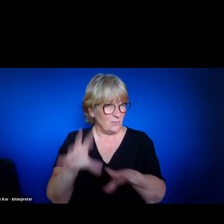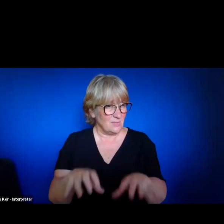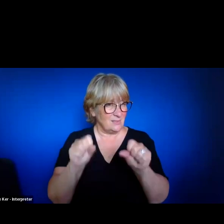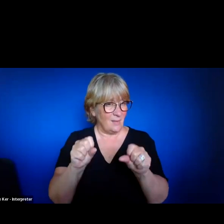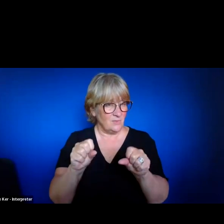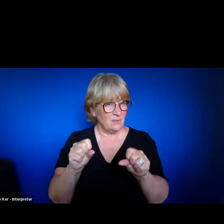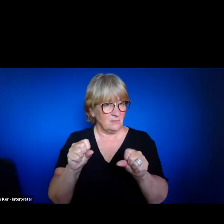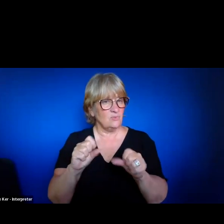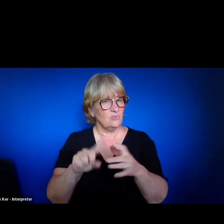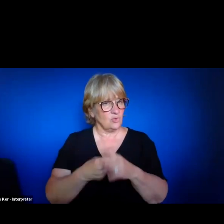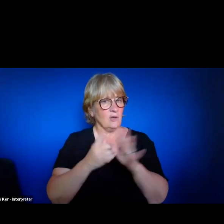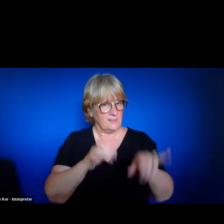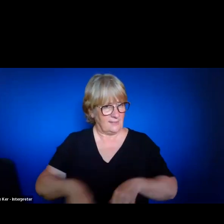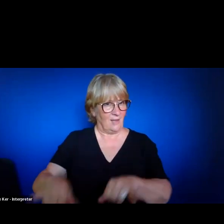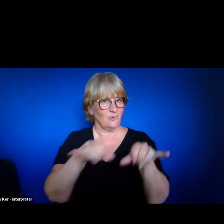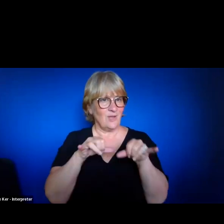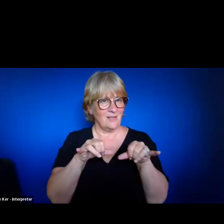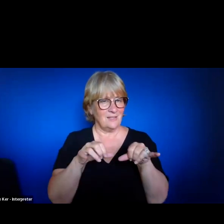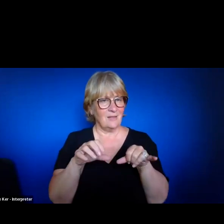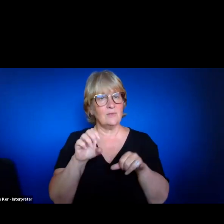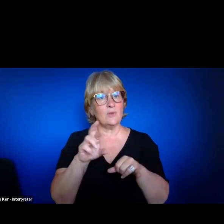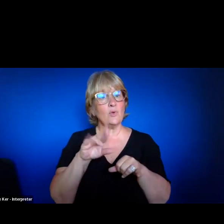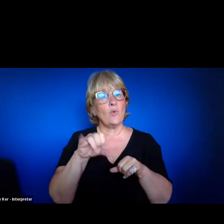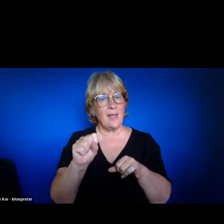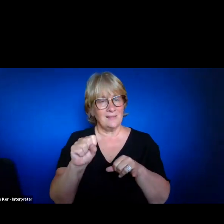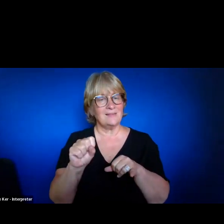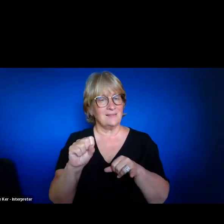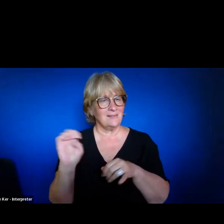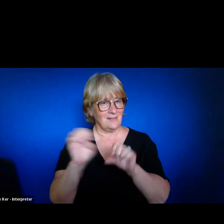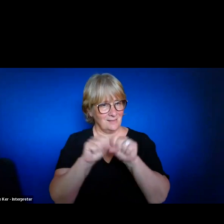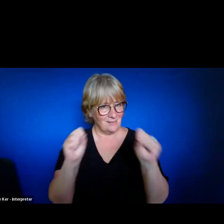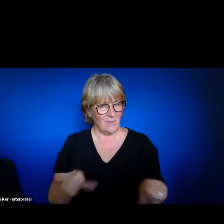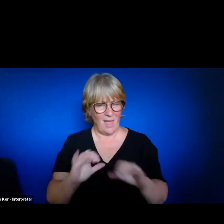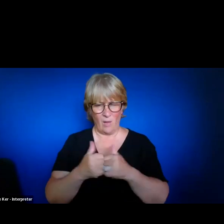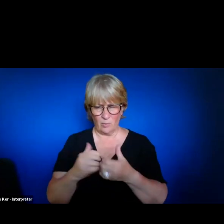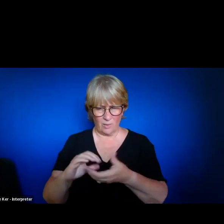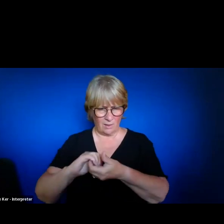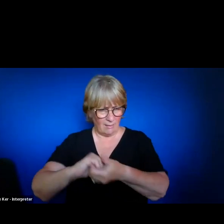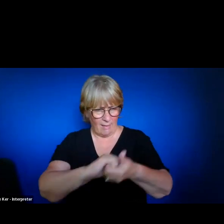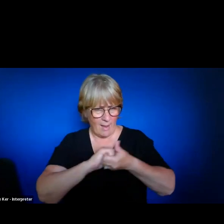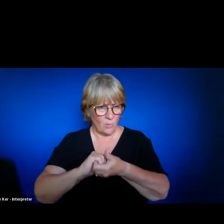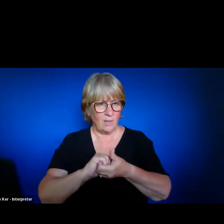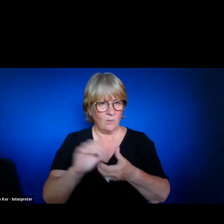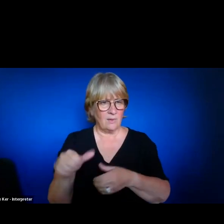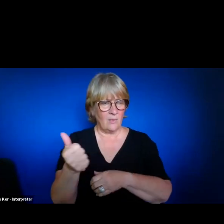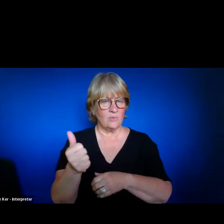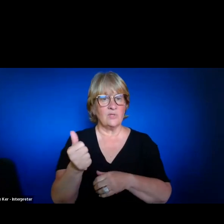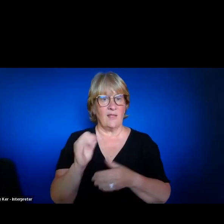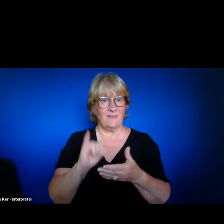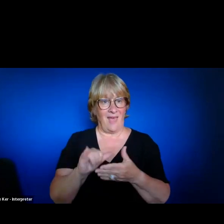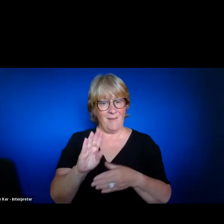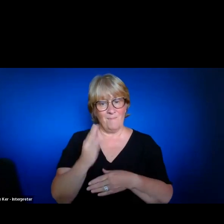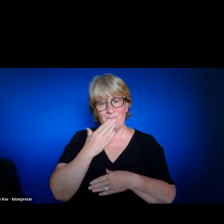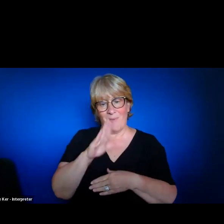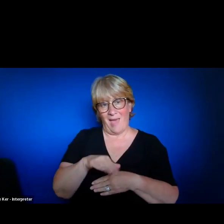start standardizing the crisis system and really start to talk about how would we collaborate with our partners. So that little bad boy is